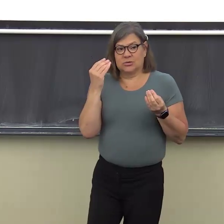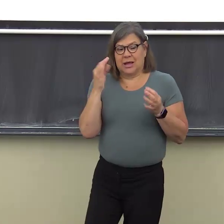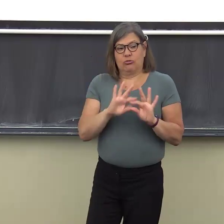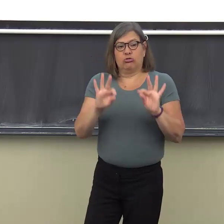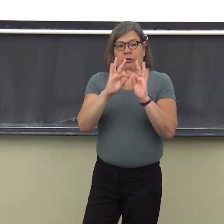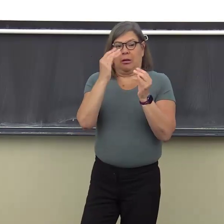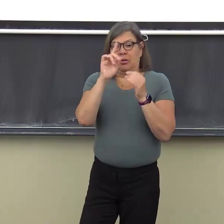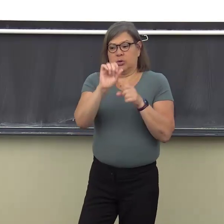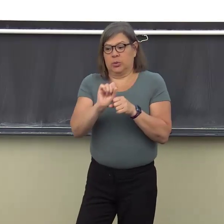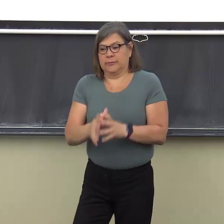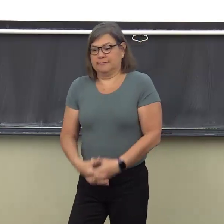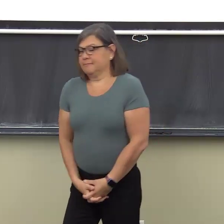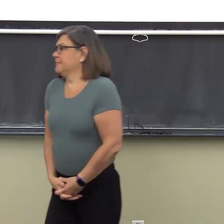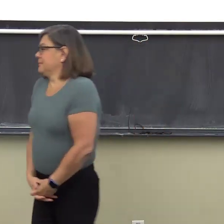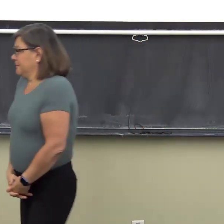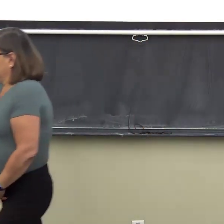critical in your work.